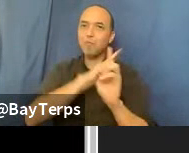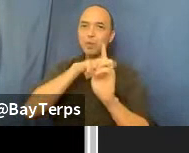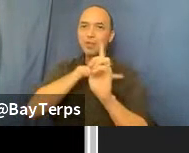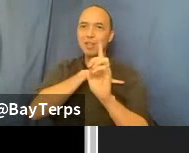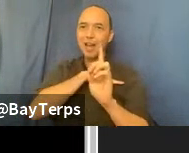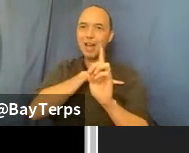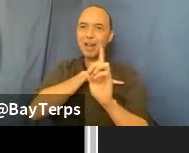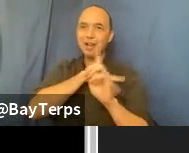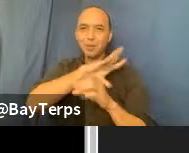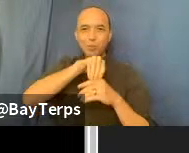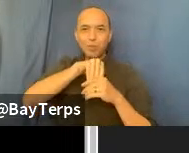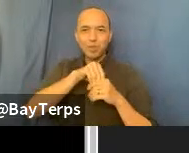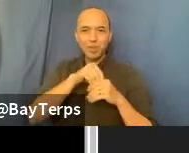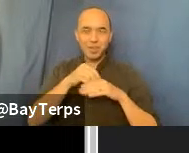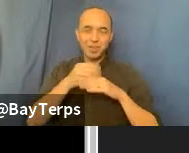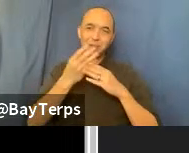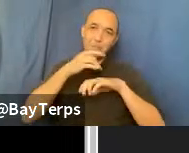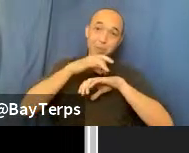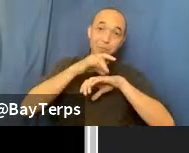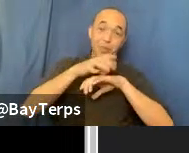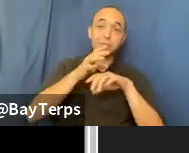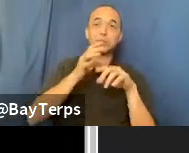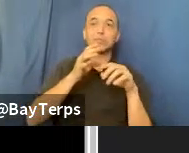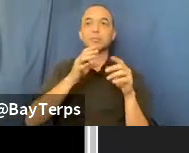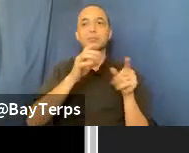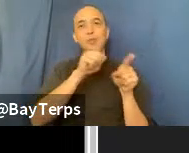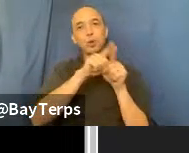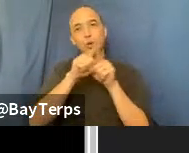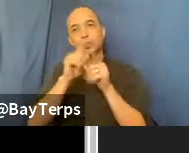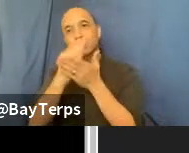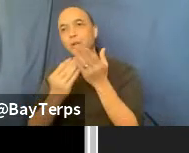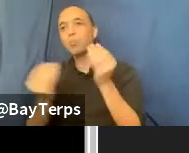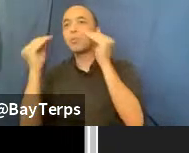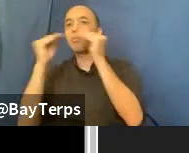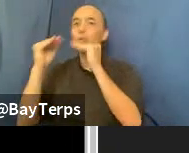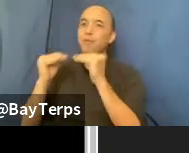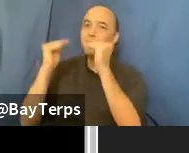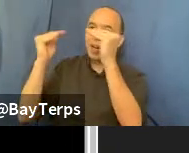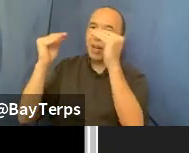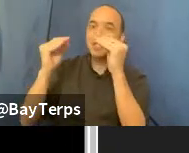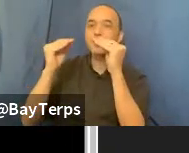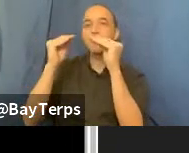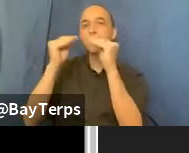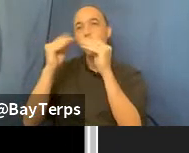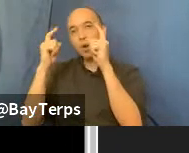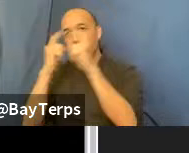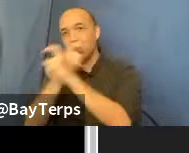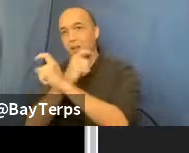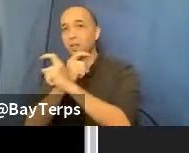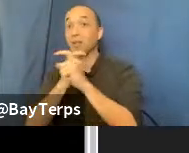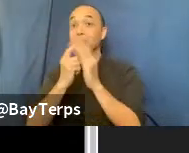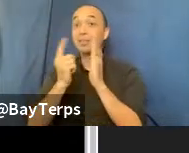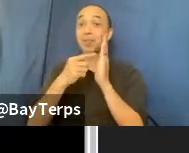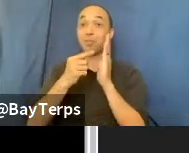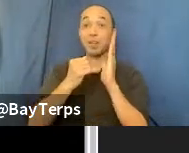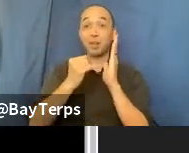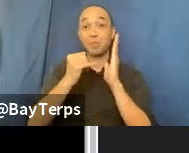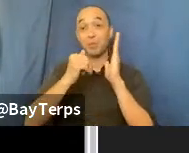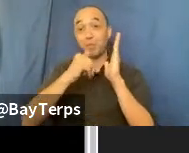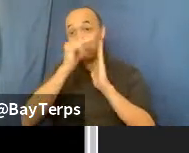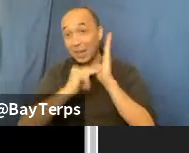also do other types of jack-o'-lanterns, more advanced, more intricate designs, and we even like to paint on pumpkins. And sometimes we'll